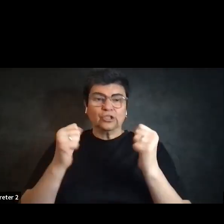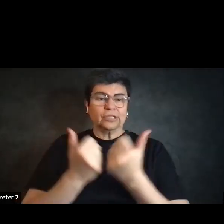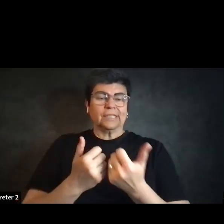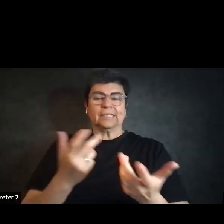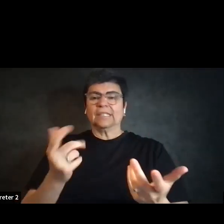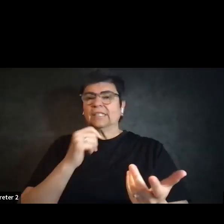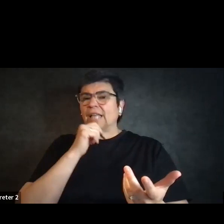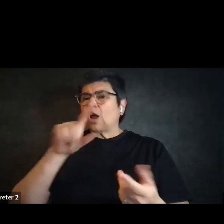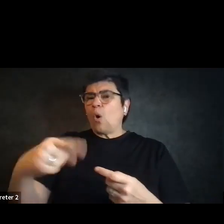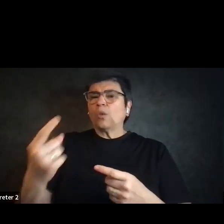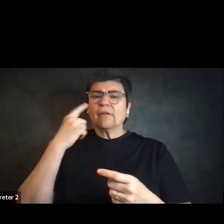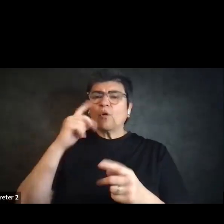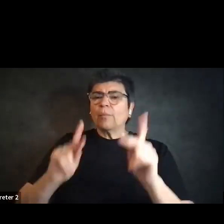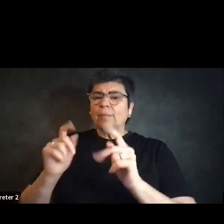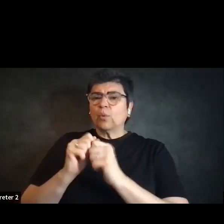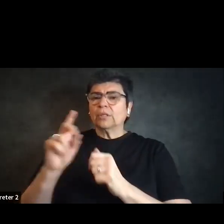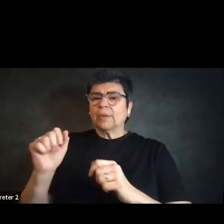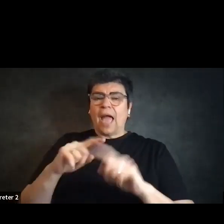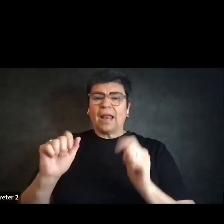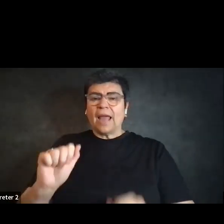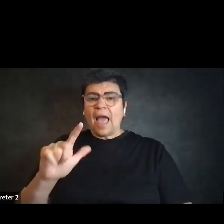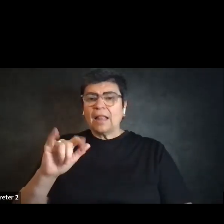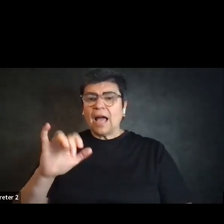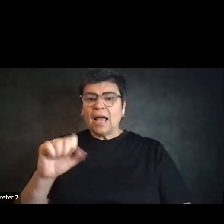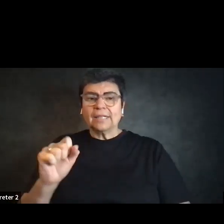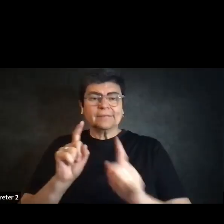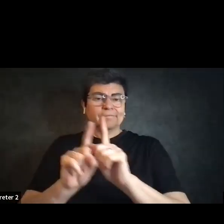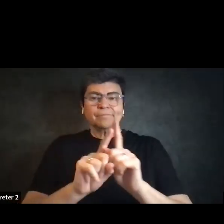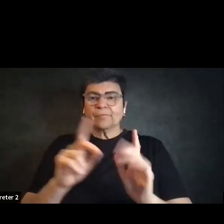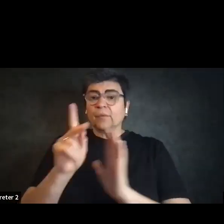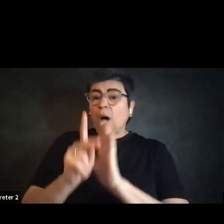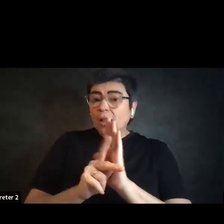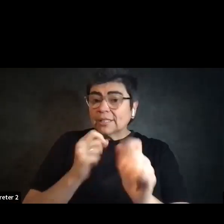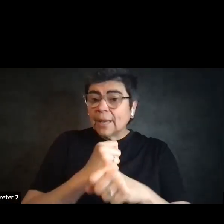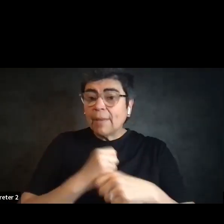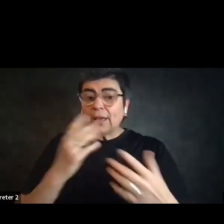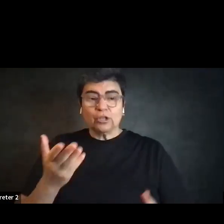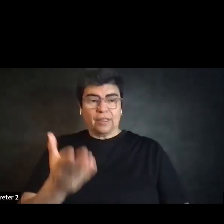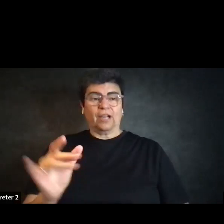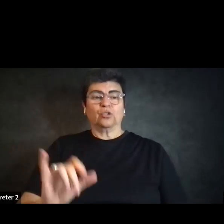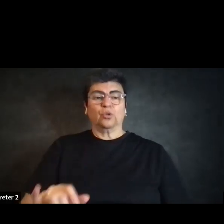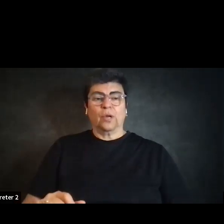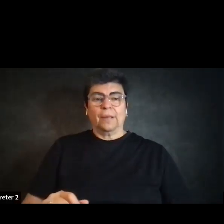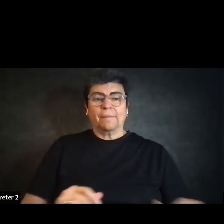only people with disabilities, but also allies, also policymakers who are there.